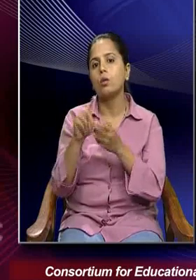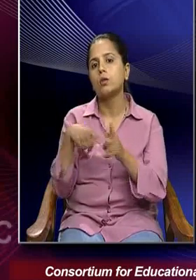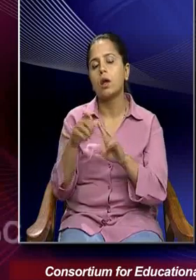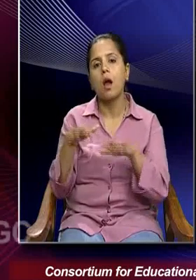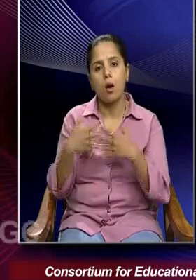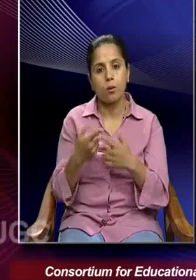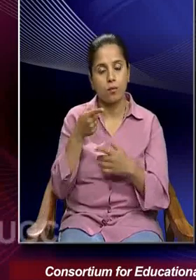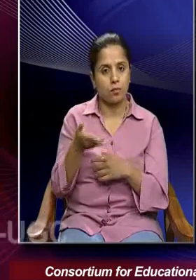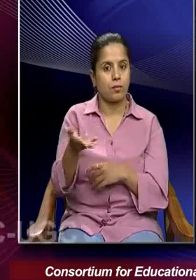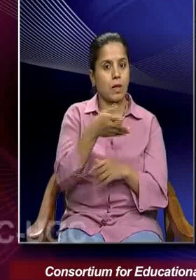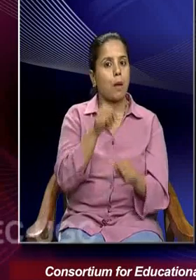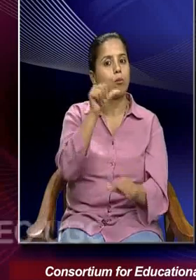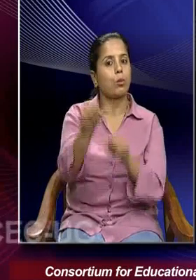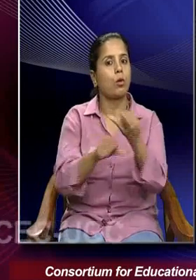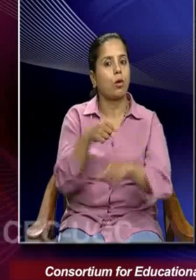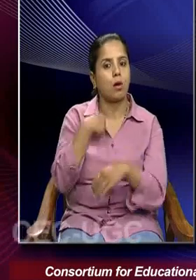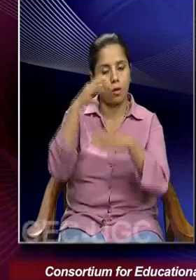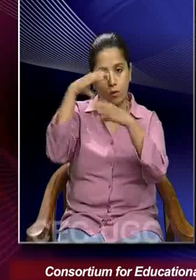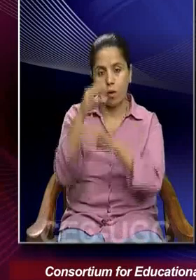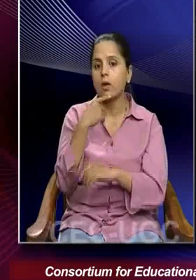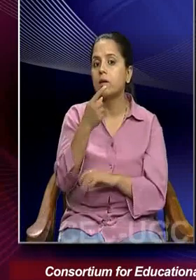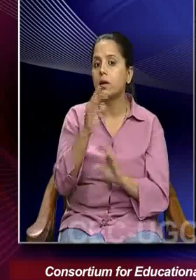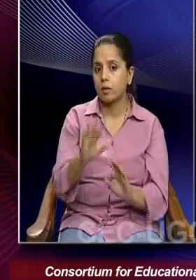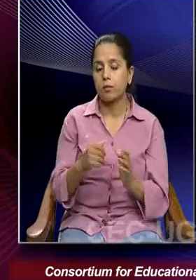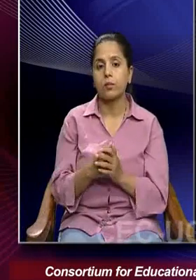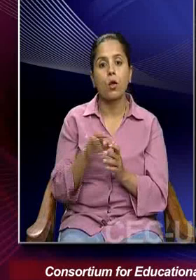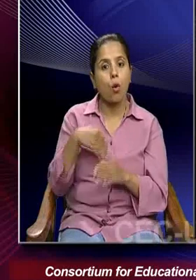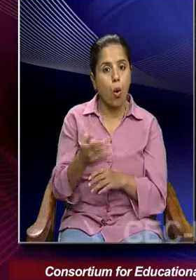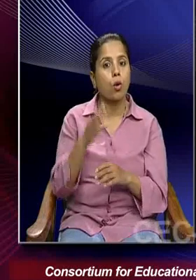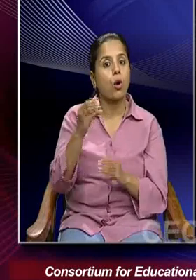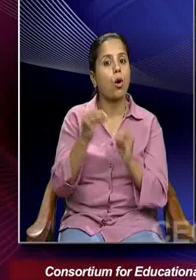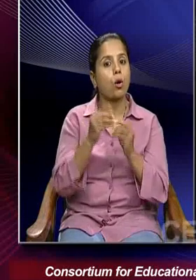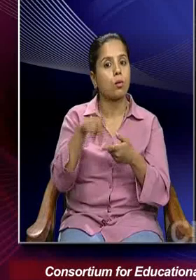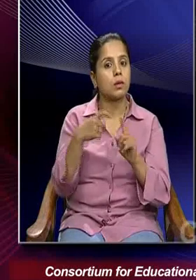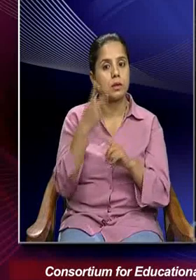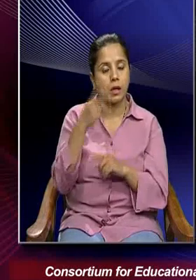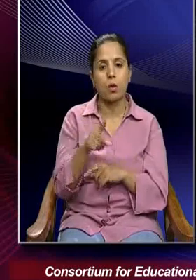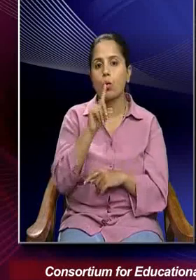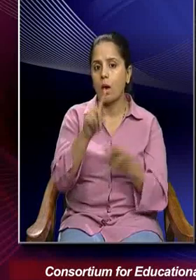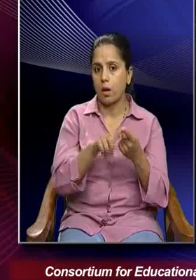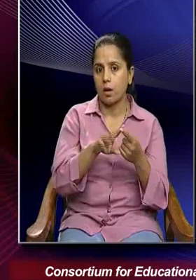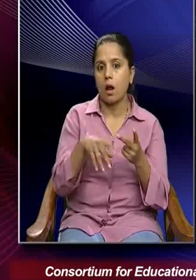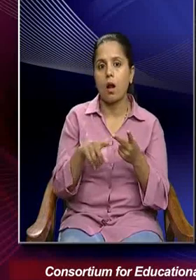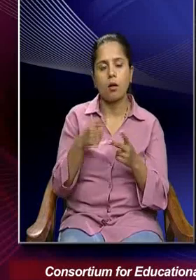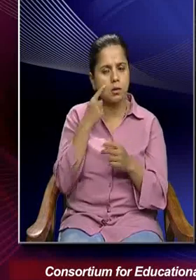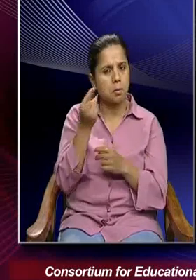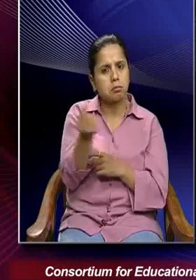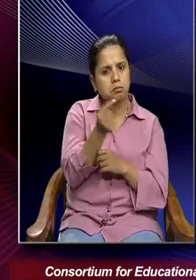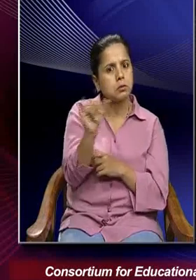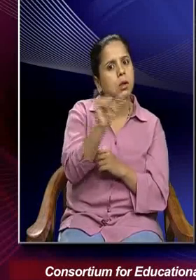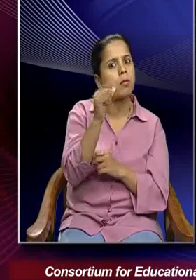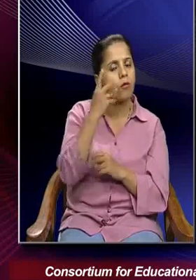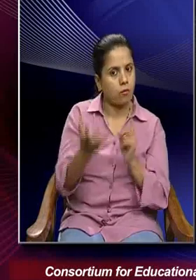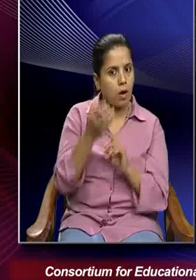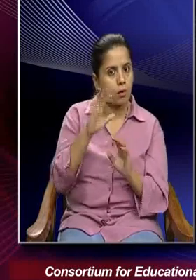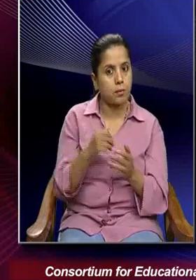So here the process of concentration and the object becomes one and identical.